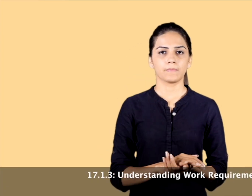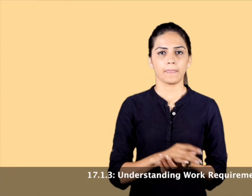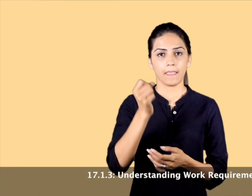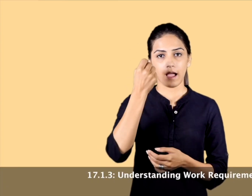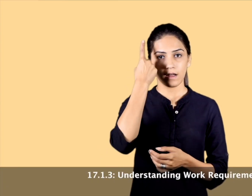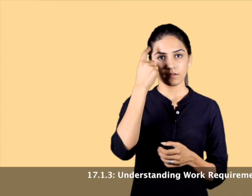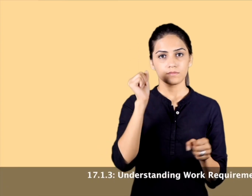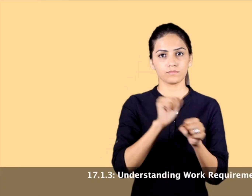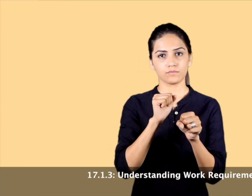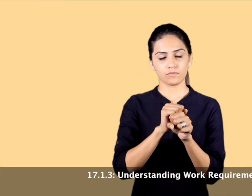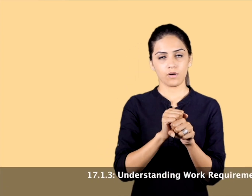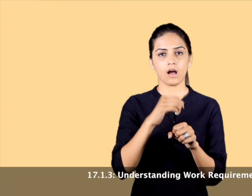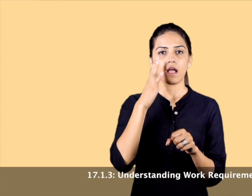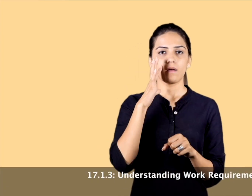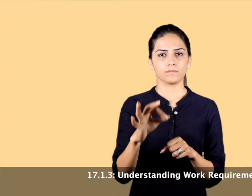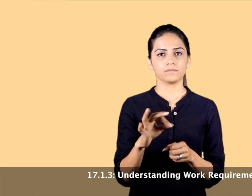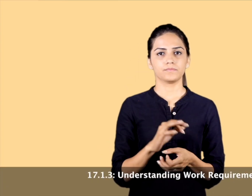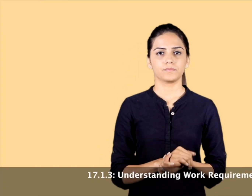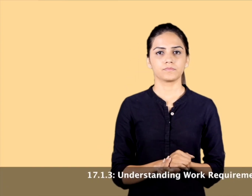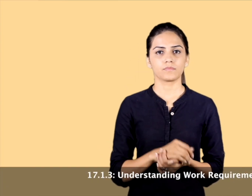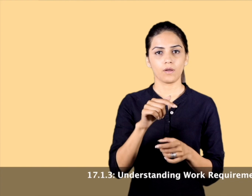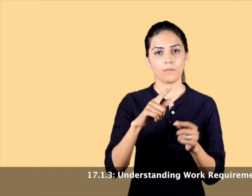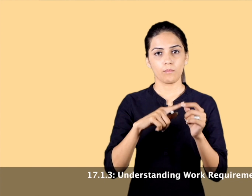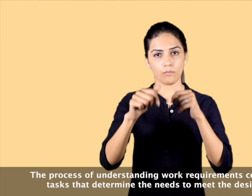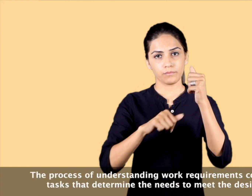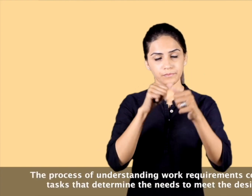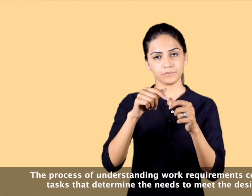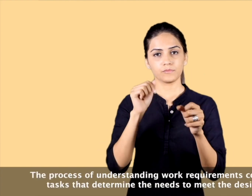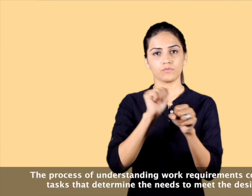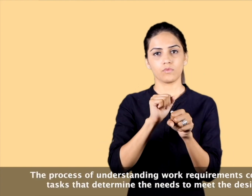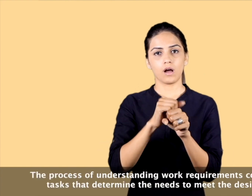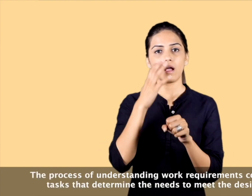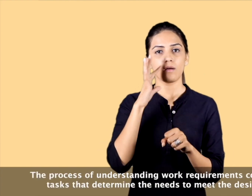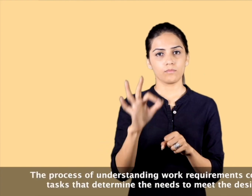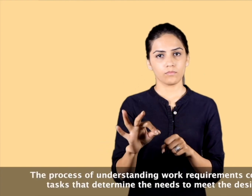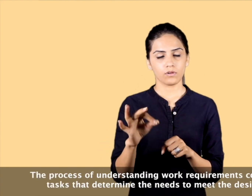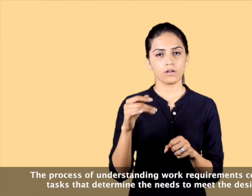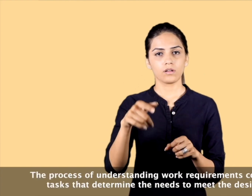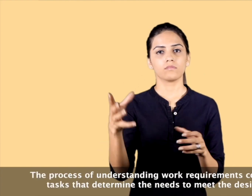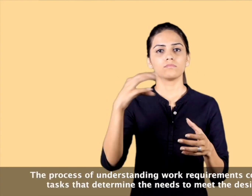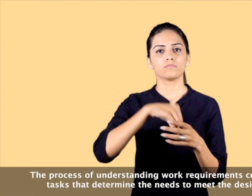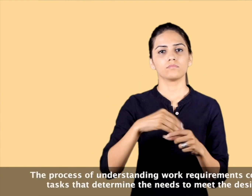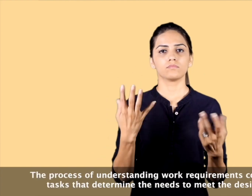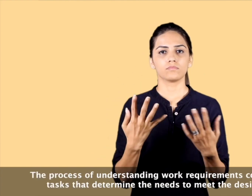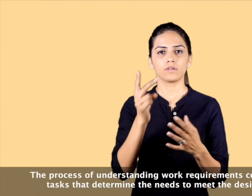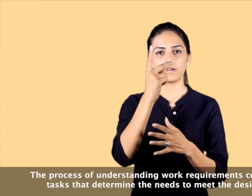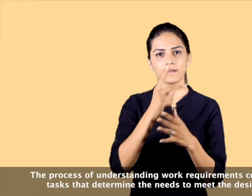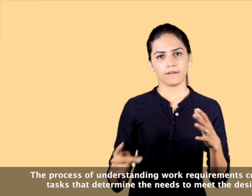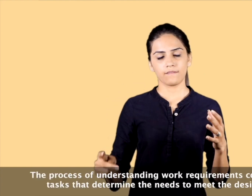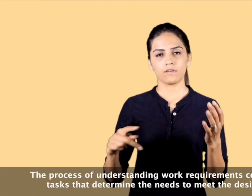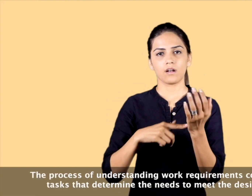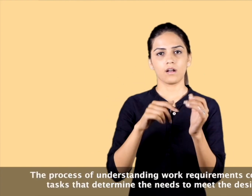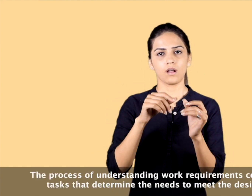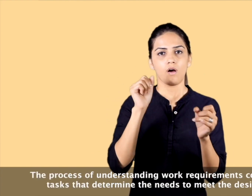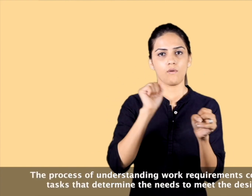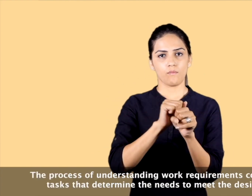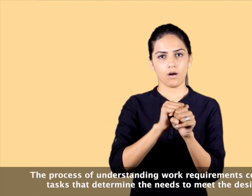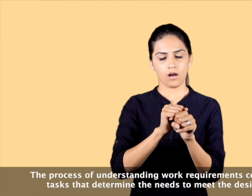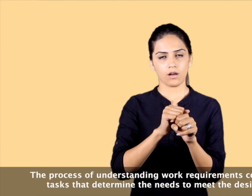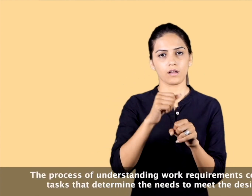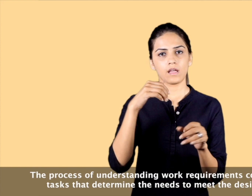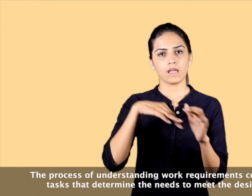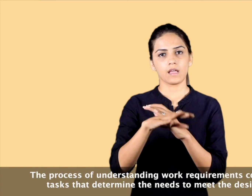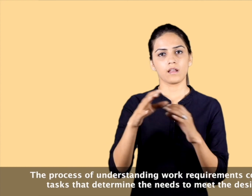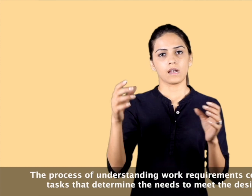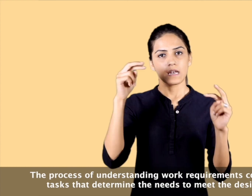17.1.3. Understanding work requirements. The process of understanding work requirements comprises